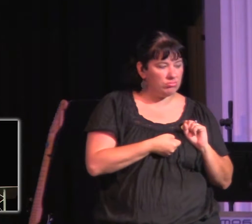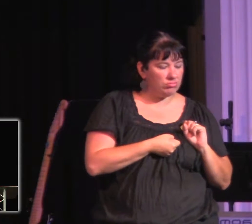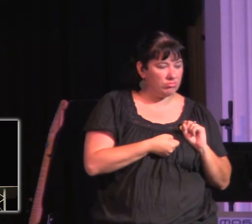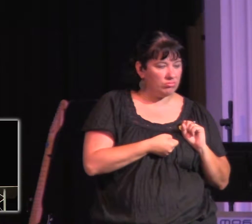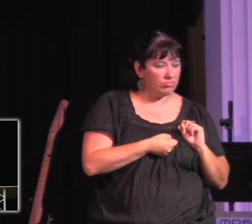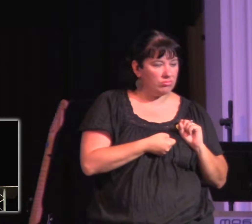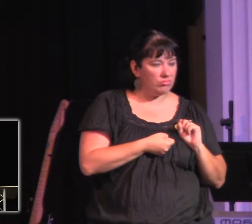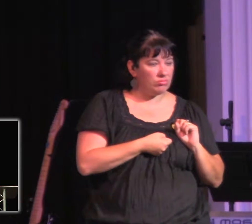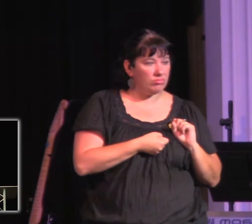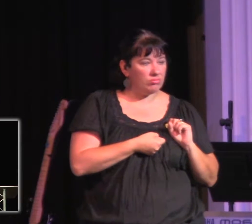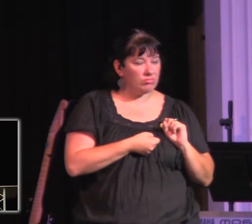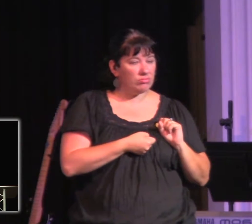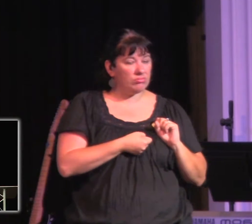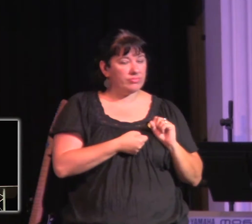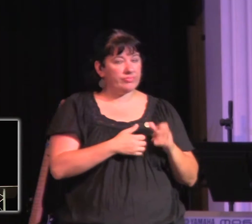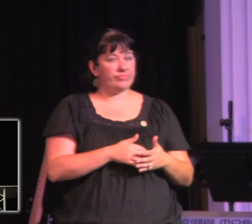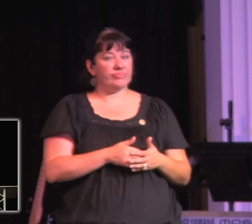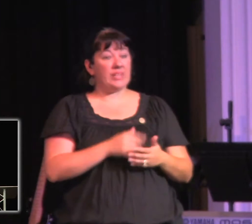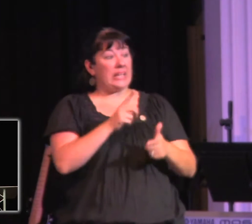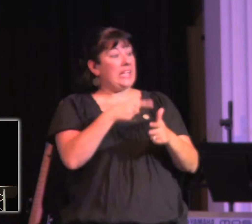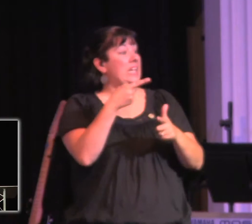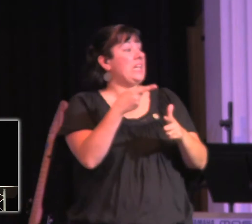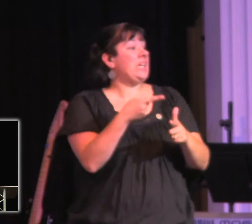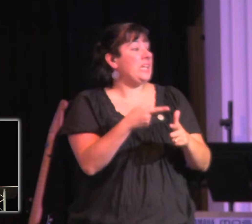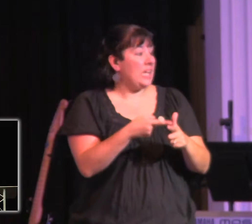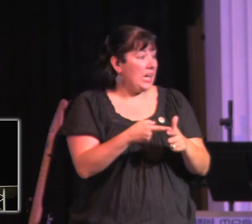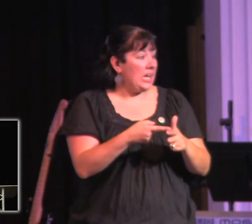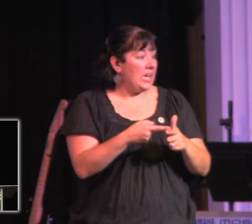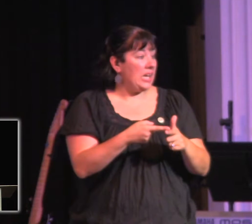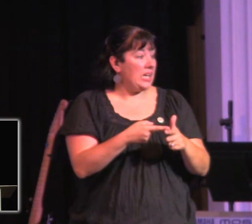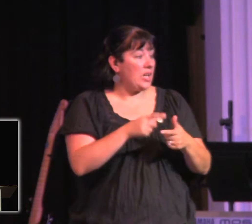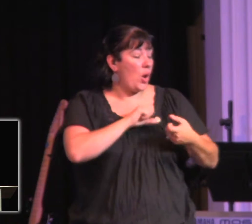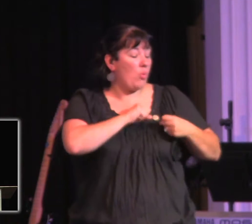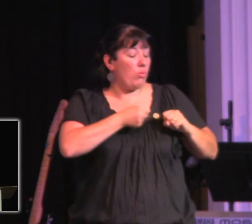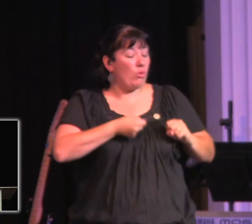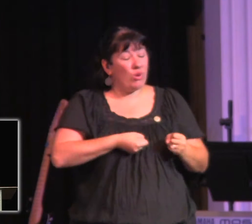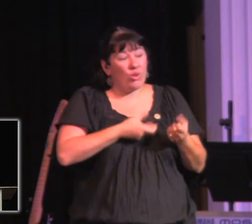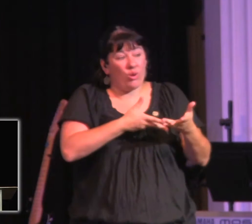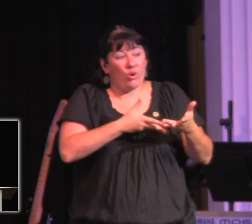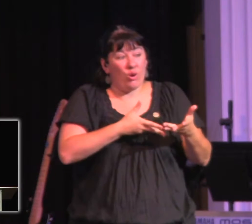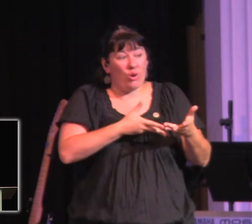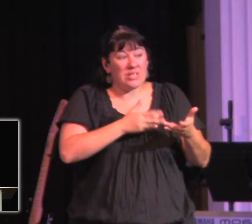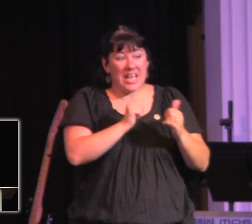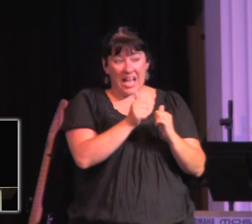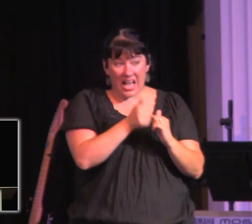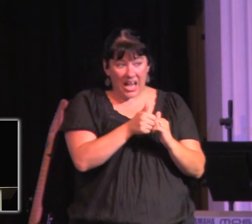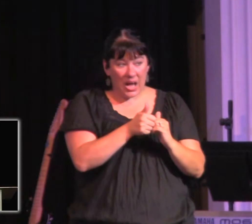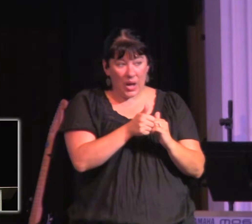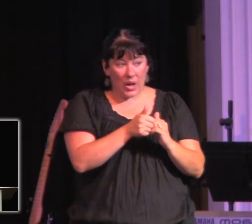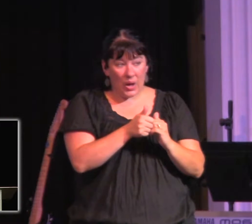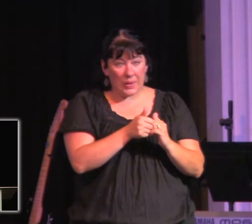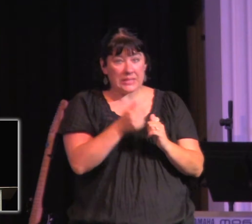life, like the sudden death of a loved one, the exposure to some violent act,